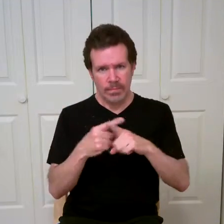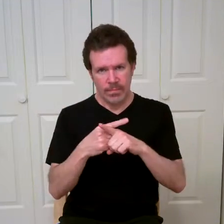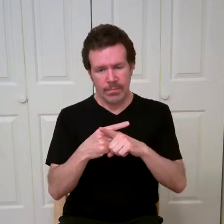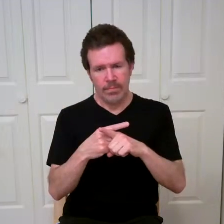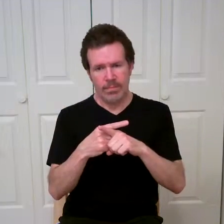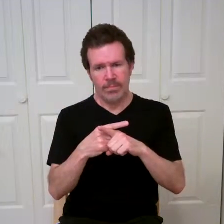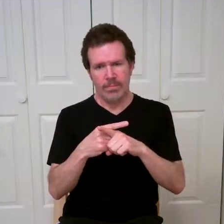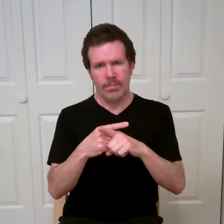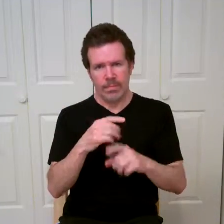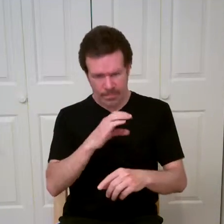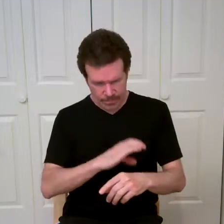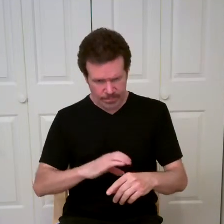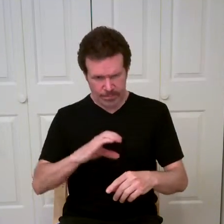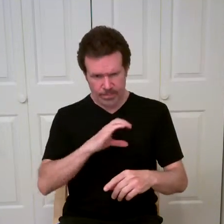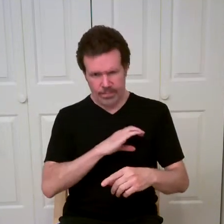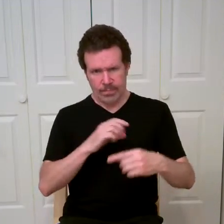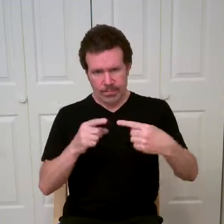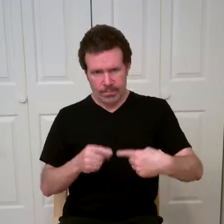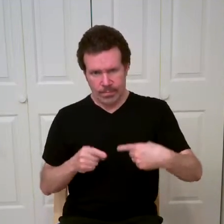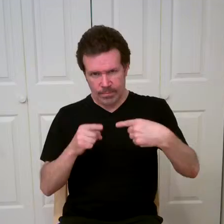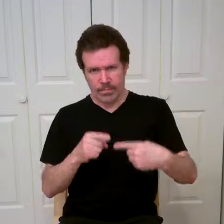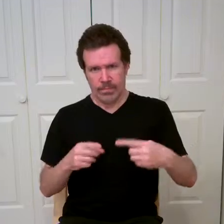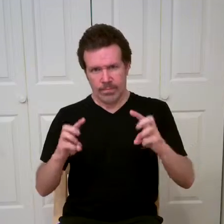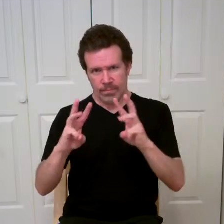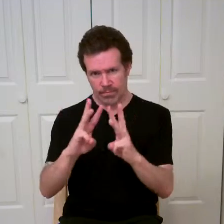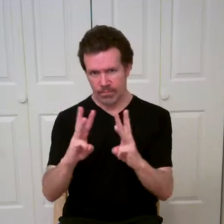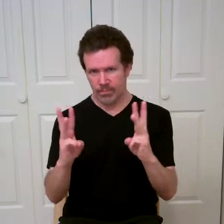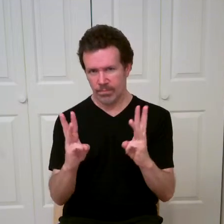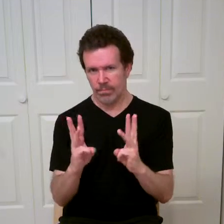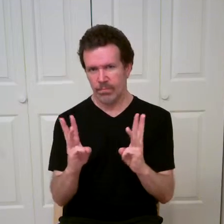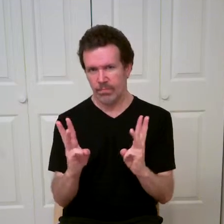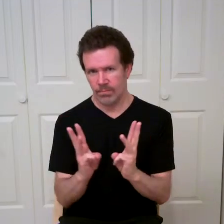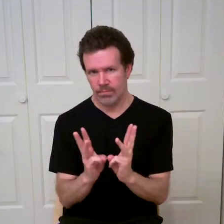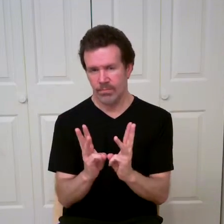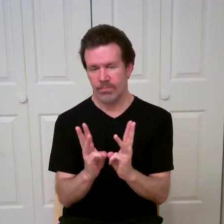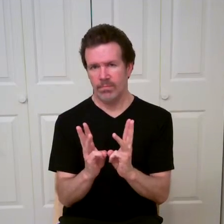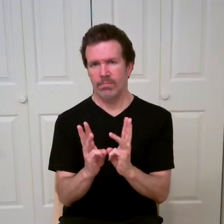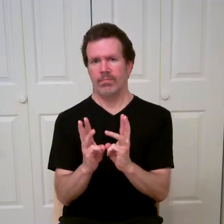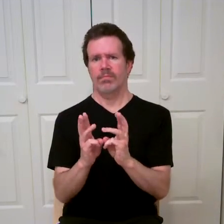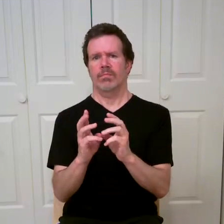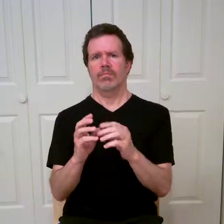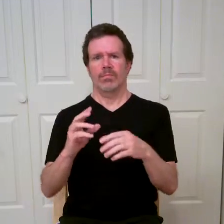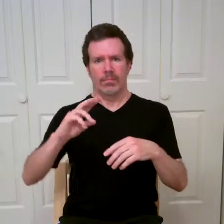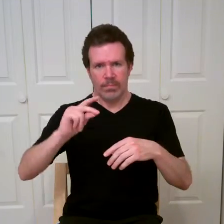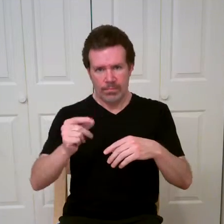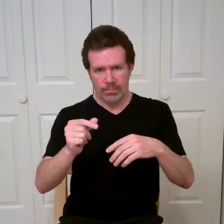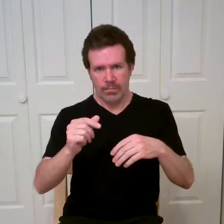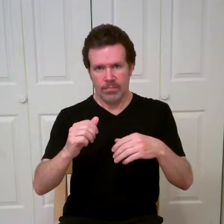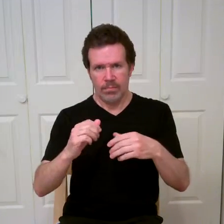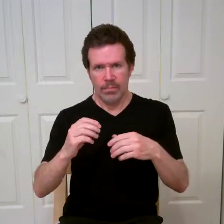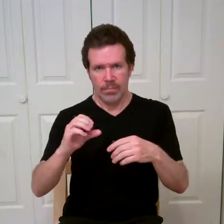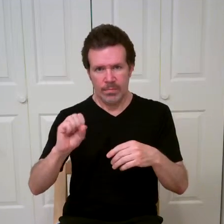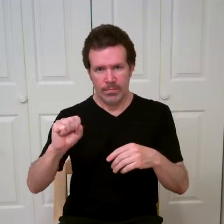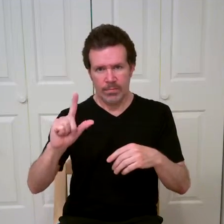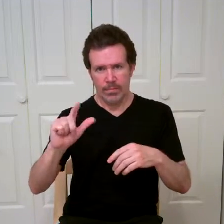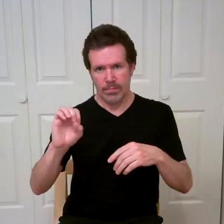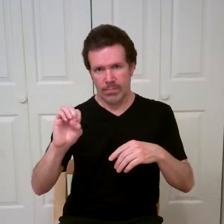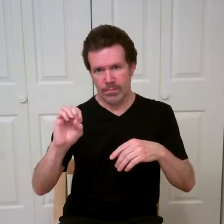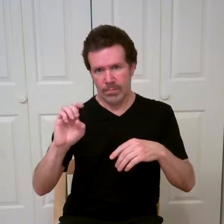struggle through very cold regions in order to finish the dog sled race. Let's look at